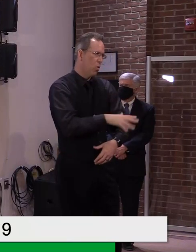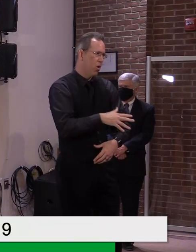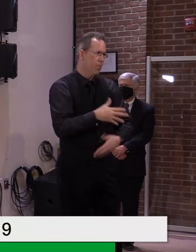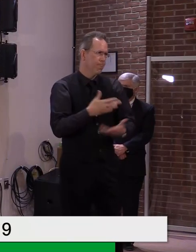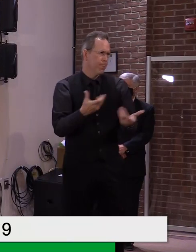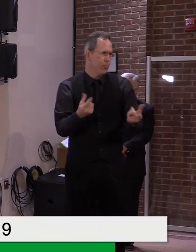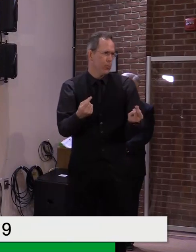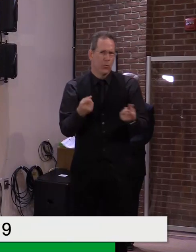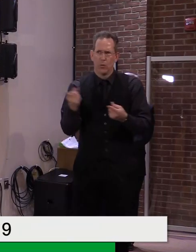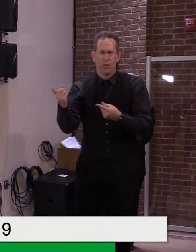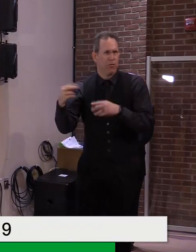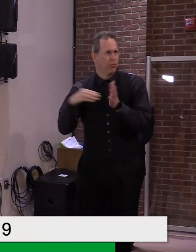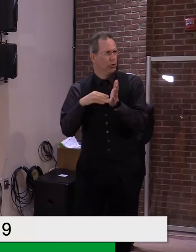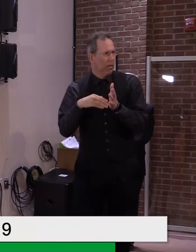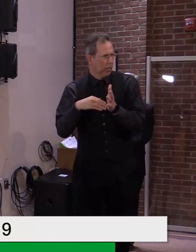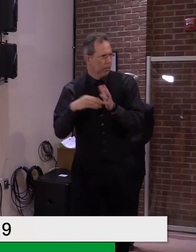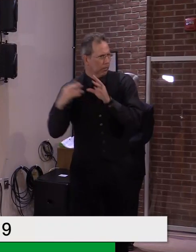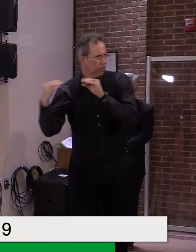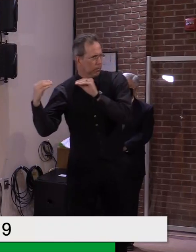Until a certain age. Yeah, like